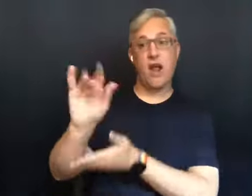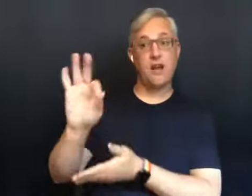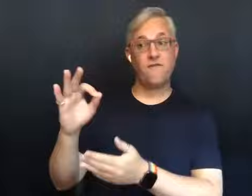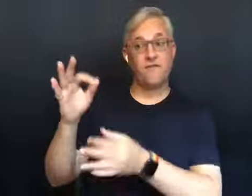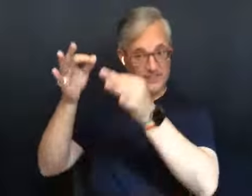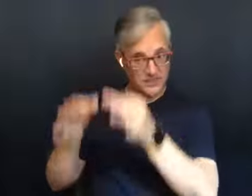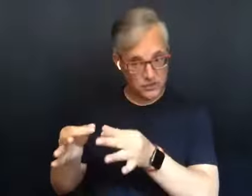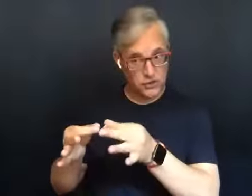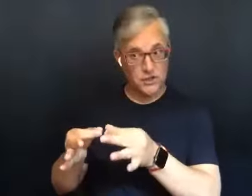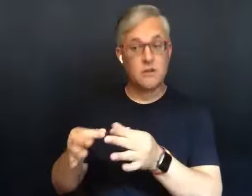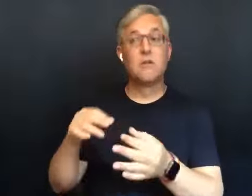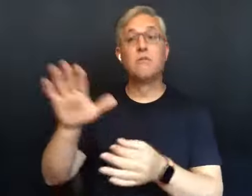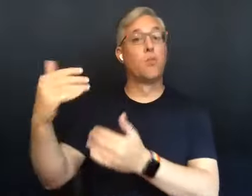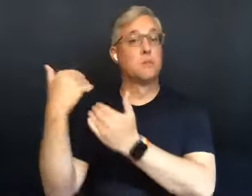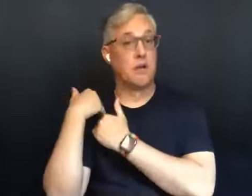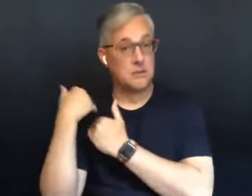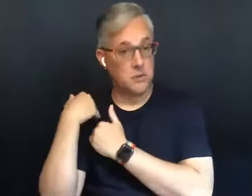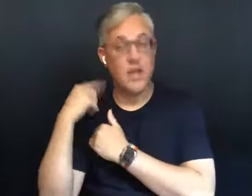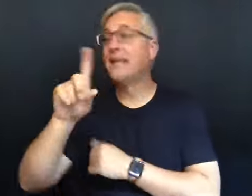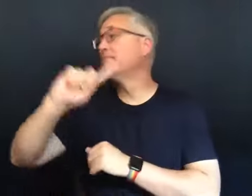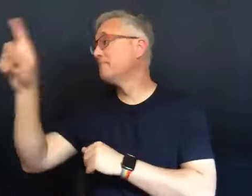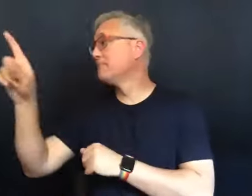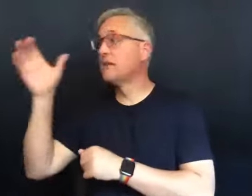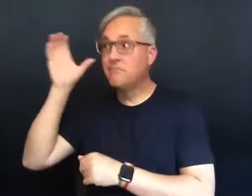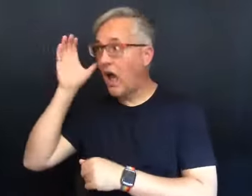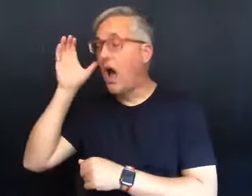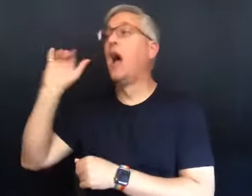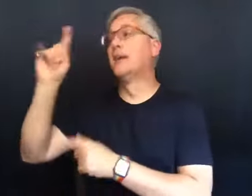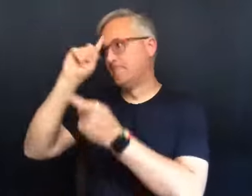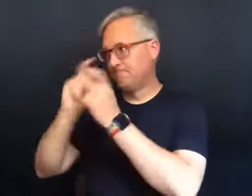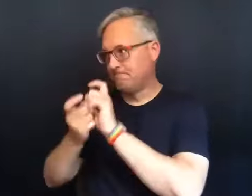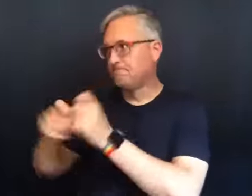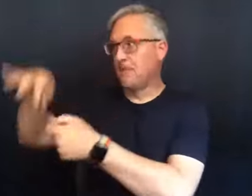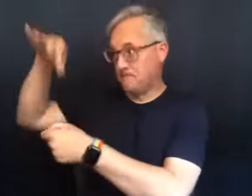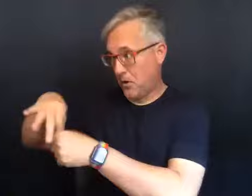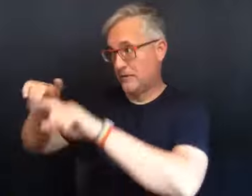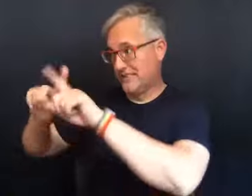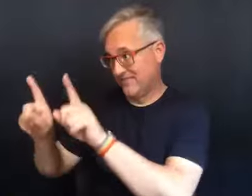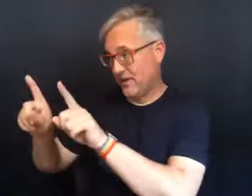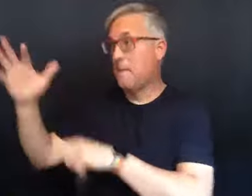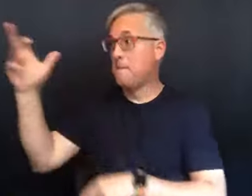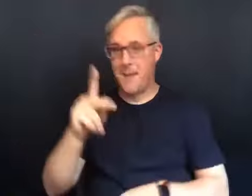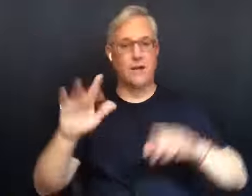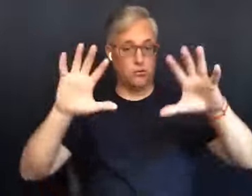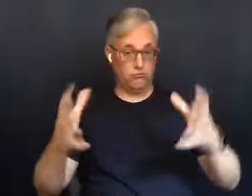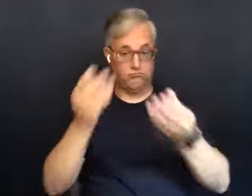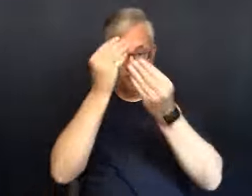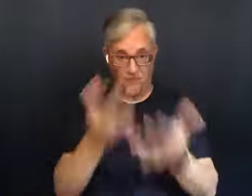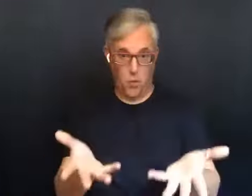But his right of decision came with the responsibility. In my mind, he took he was responsible, and he reported back. I